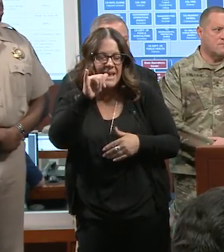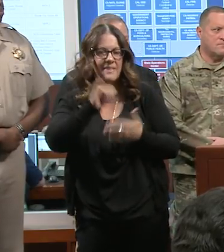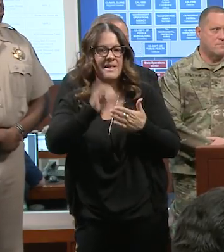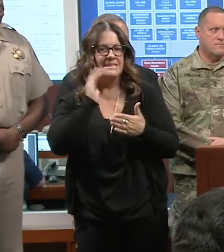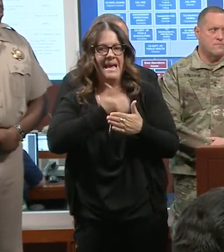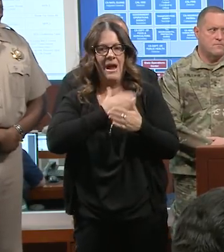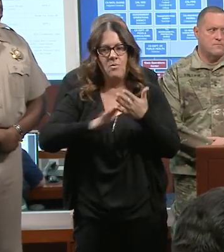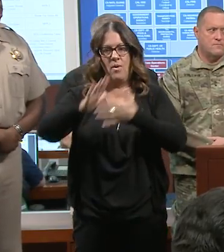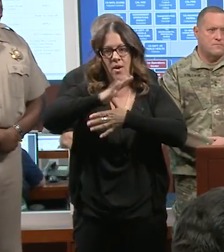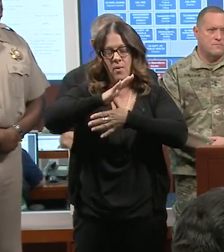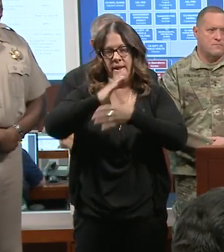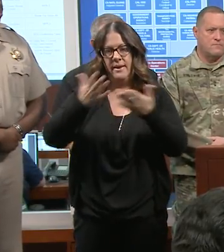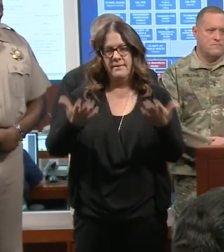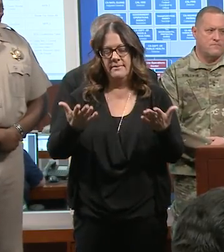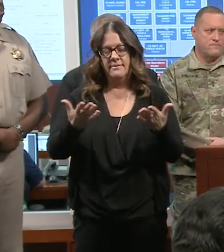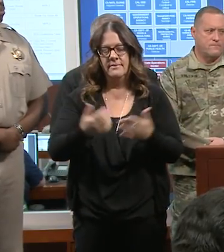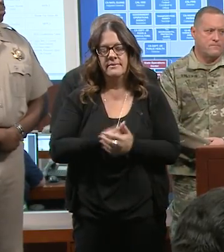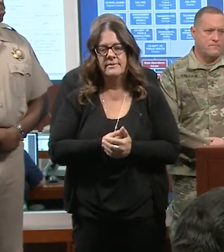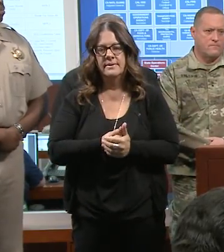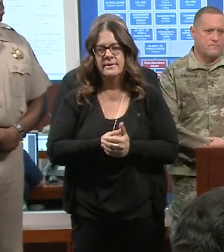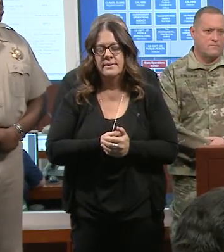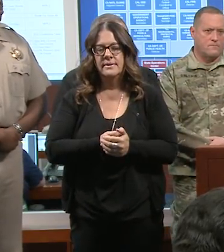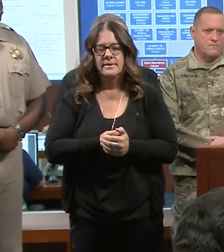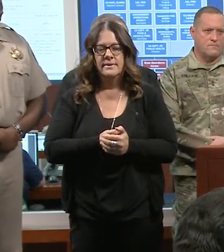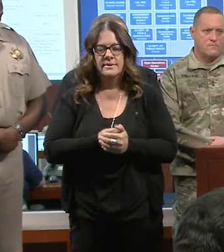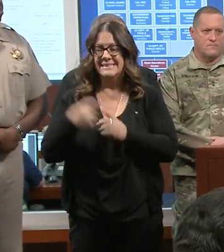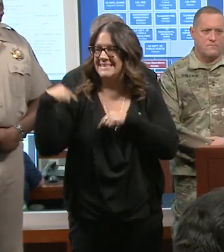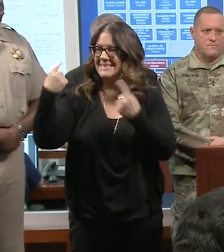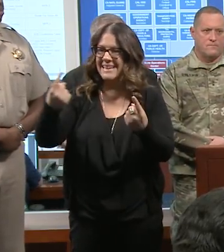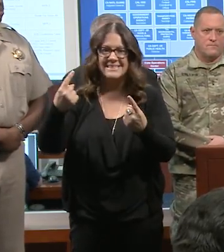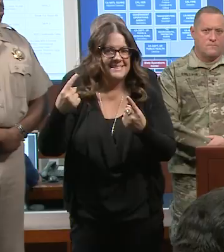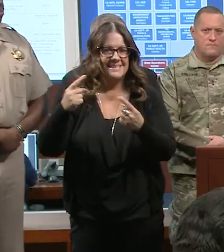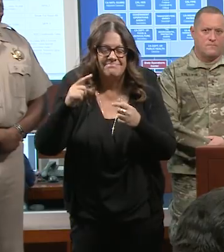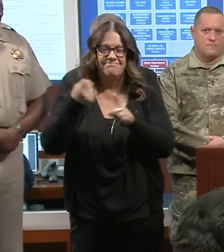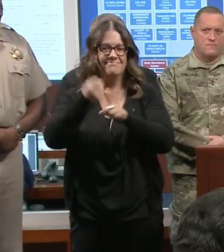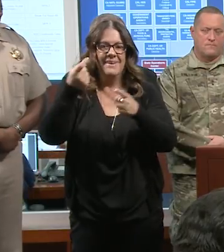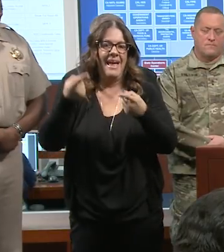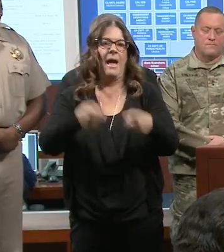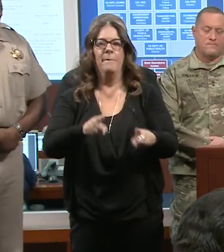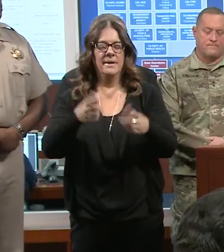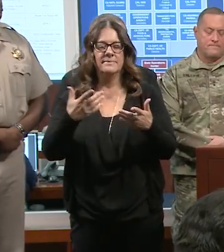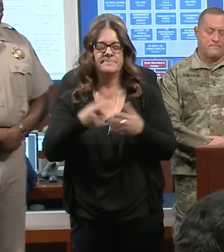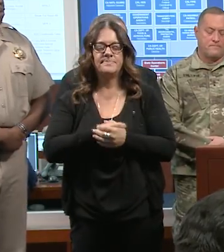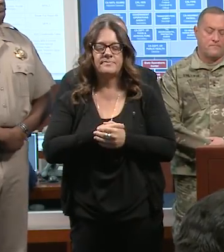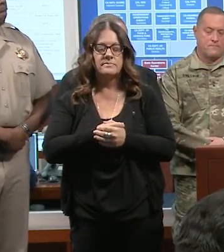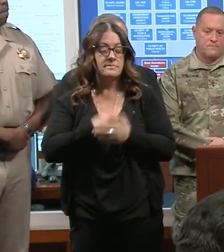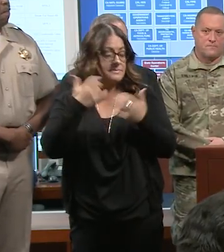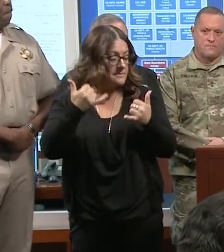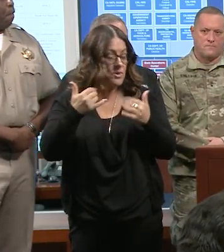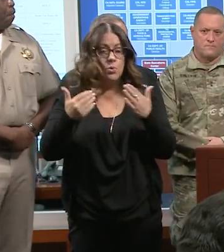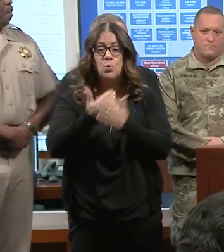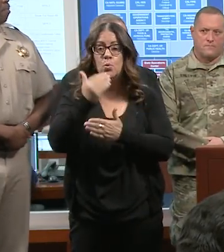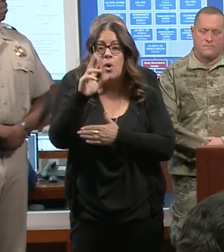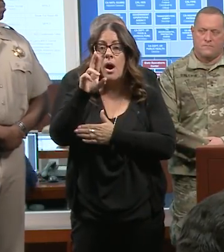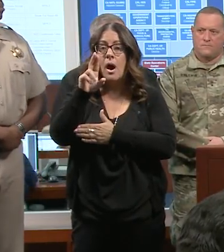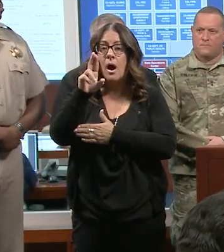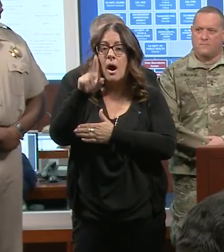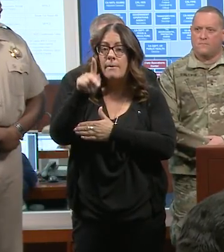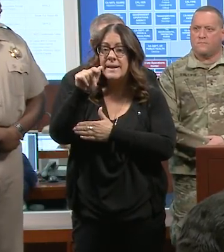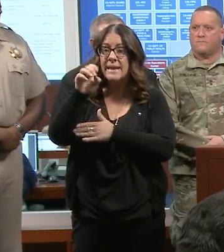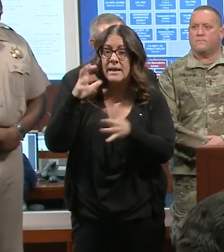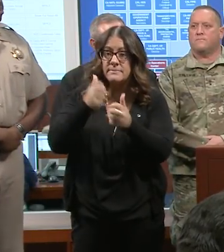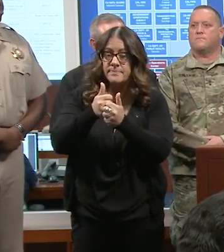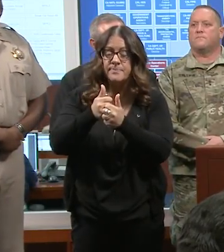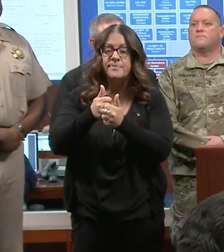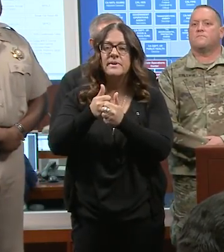as our priority from the beginning of this event. So here's where we're at this morning. Very active fires